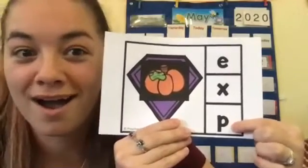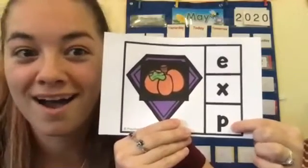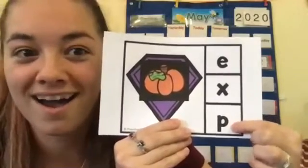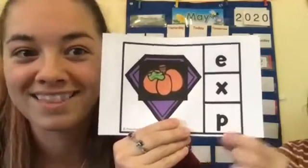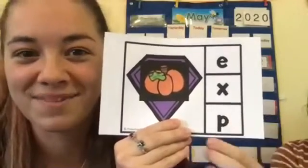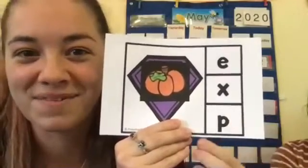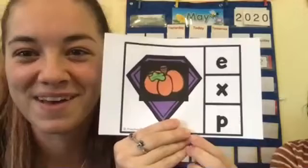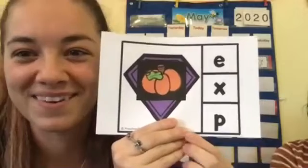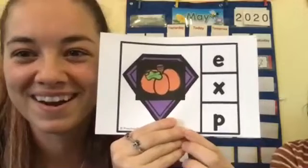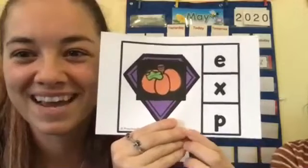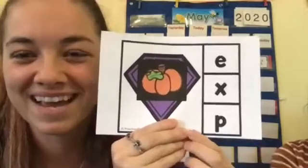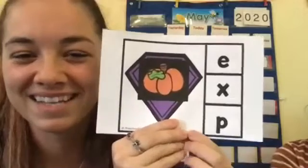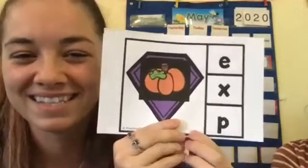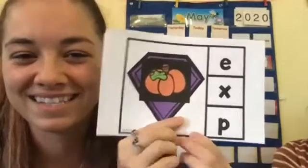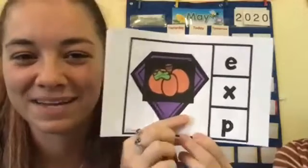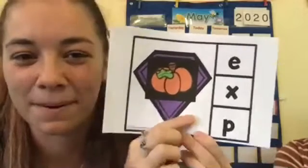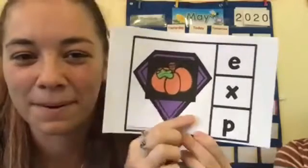I think we found our answer.